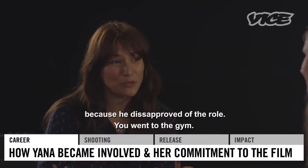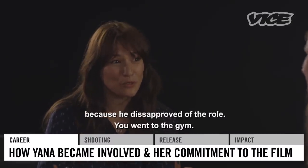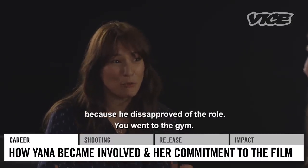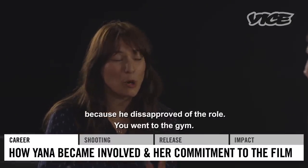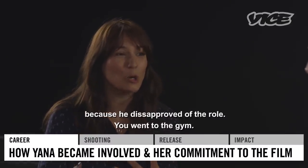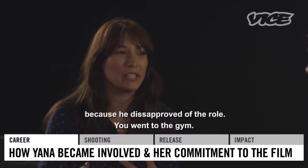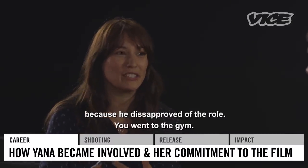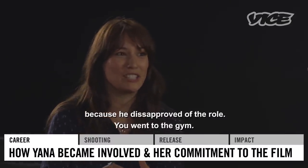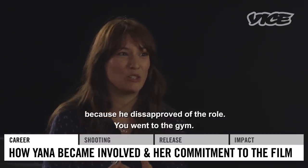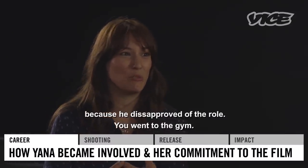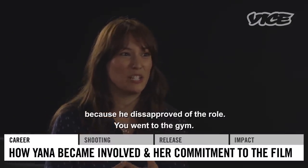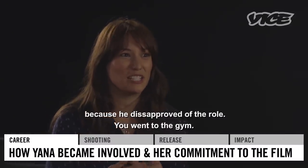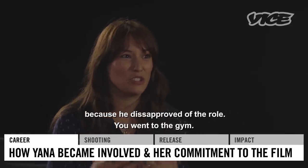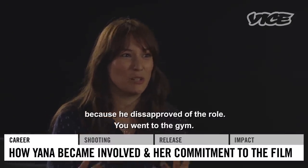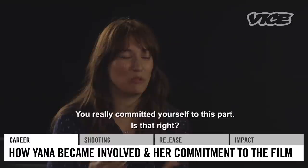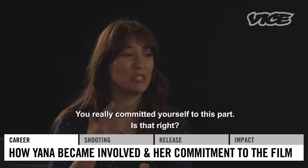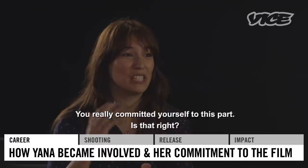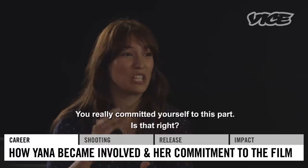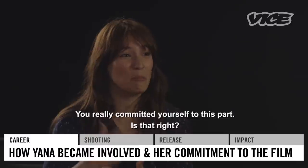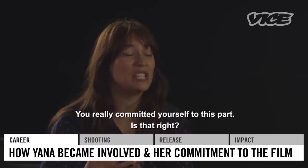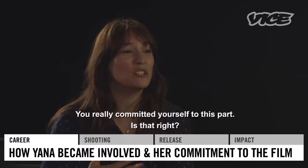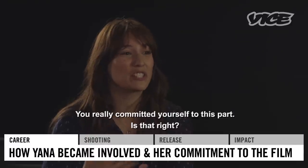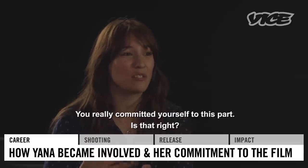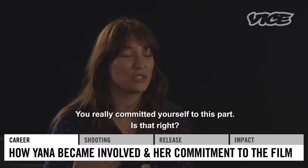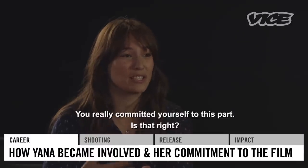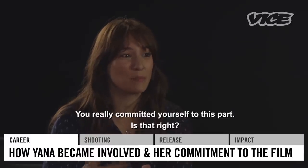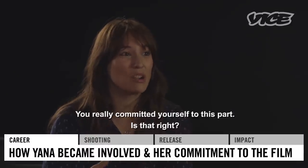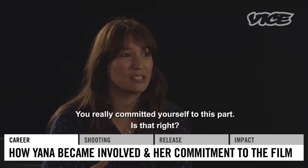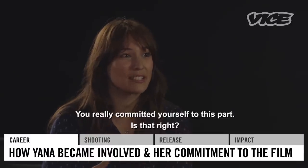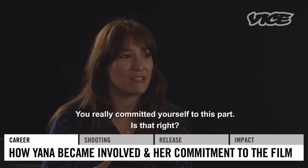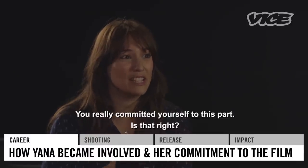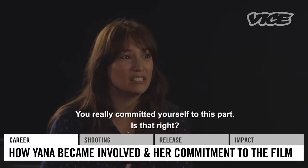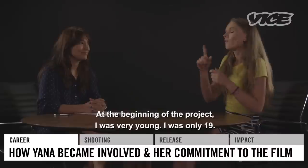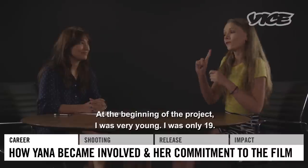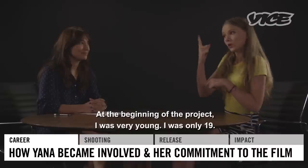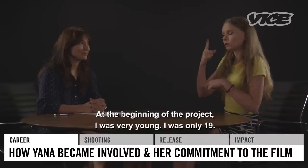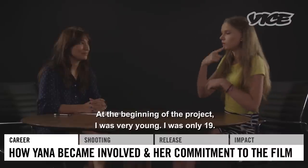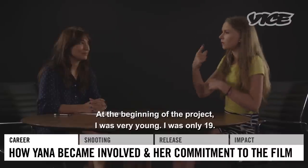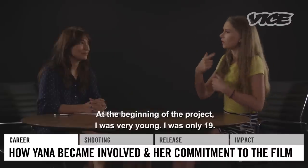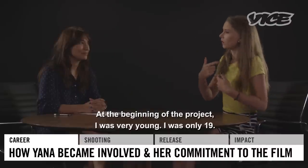the role and, you know, you went to the gym, you really, like, committed yourself to this part. Is that right?